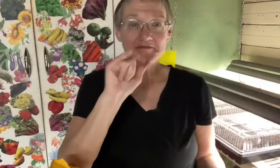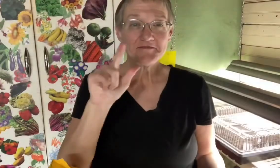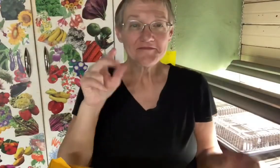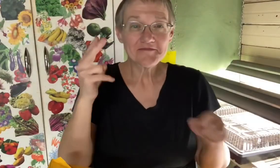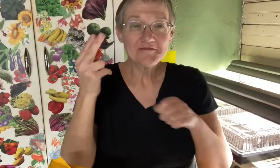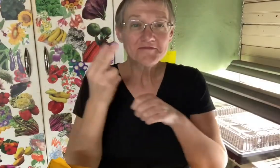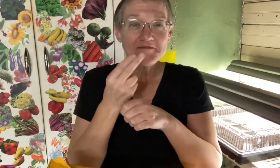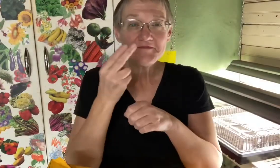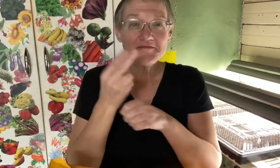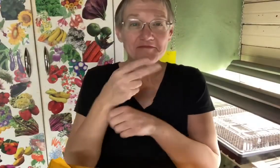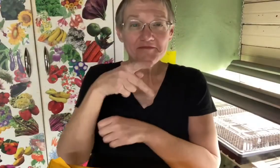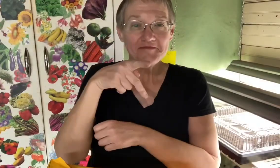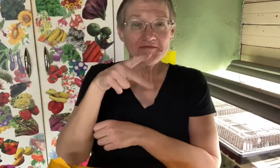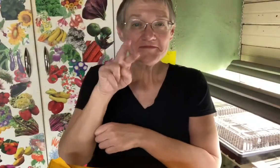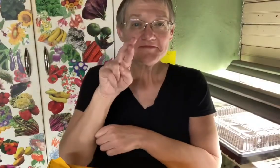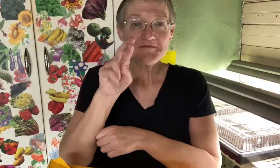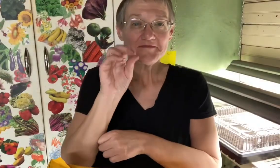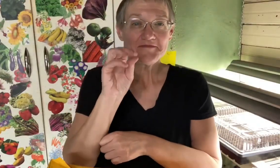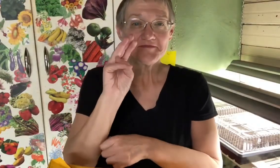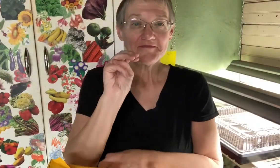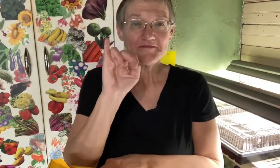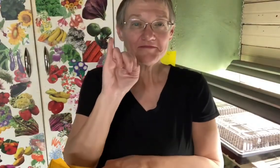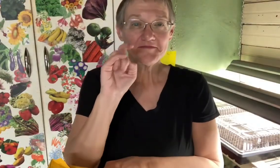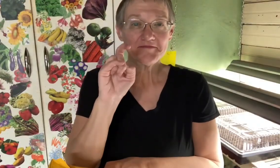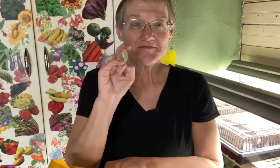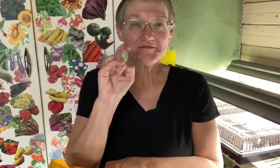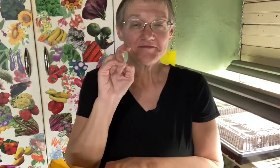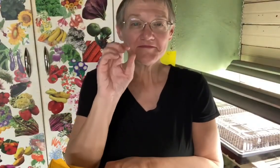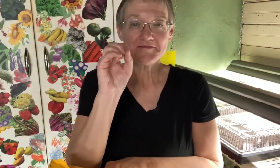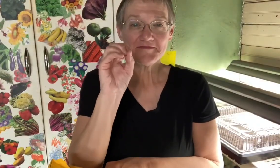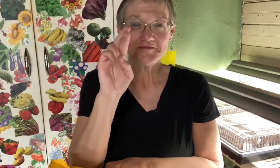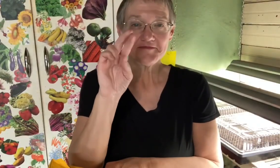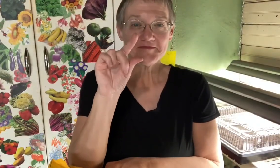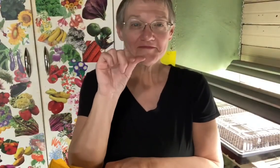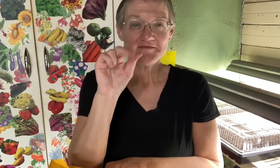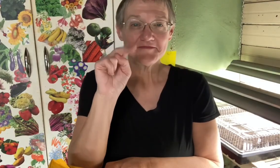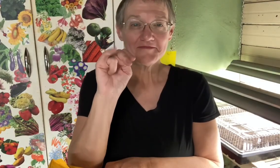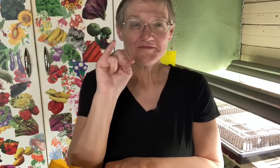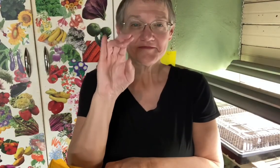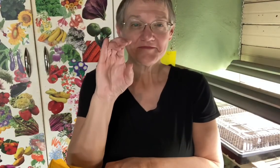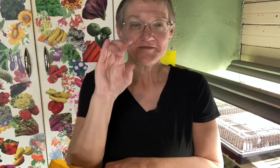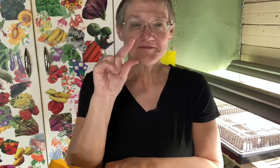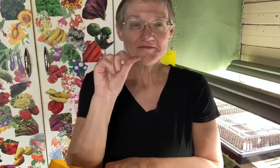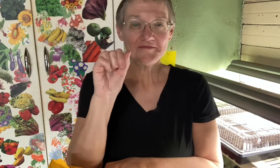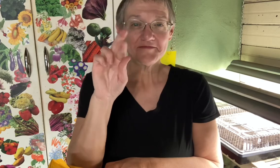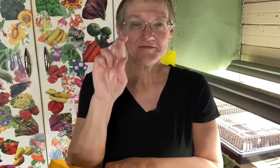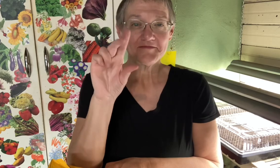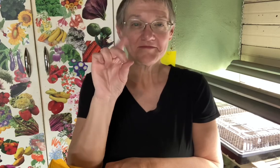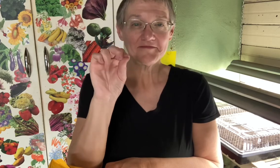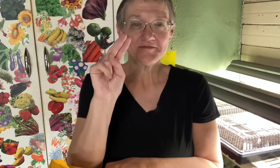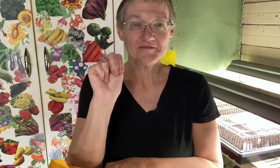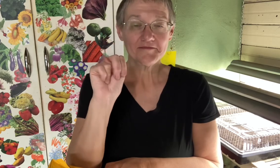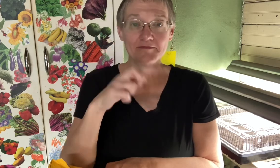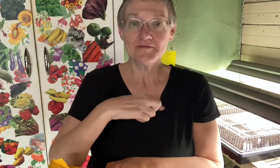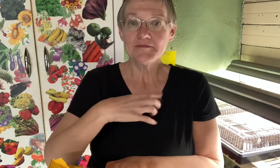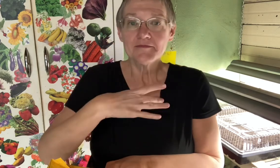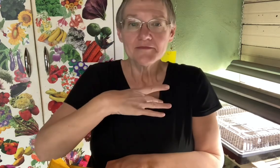And the soil we're going to use is Pro Mix Organic Garden Potting Soil.